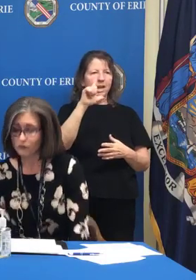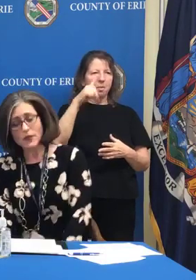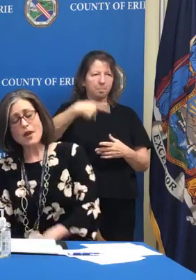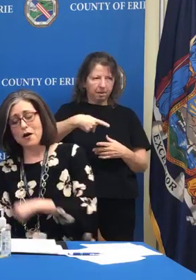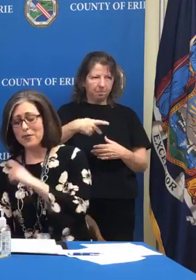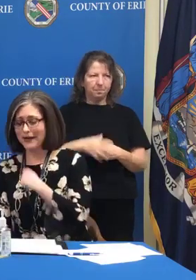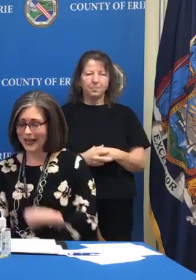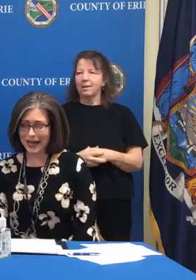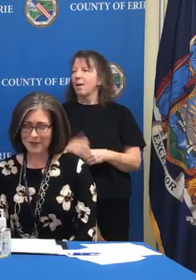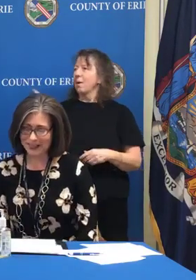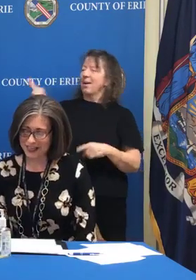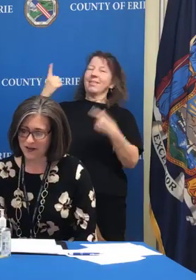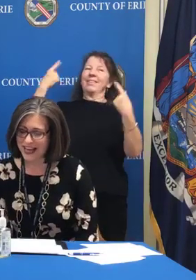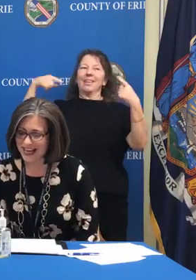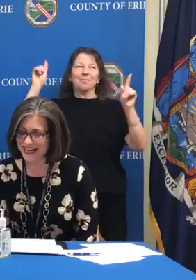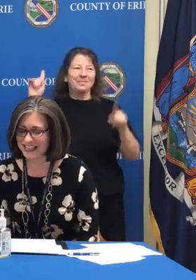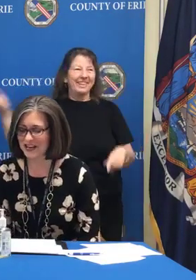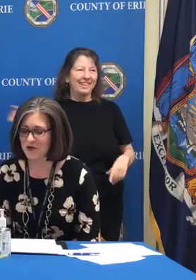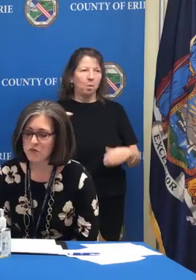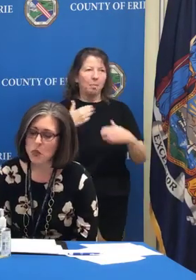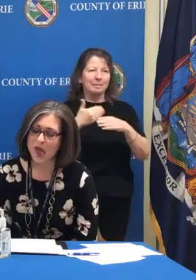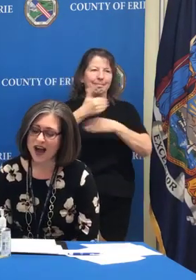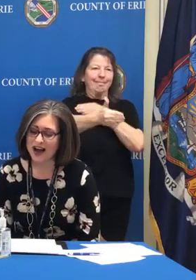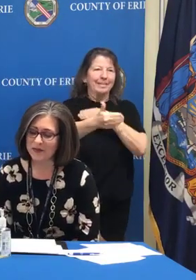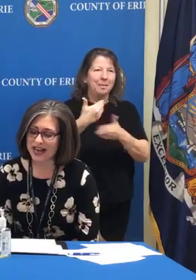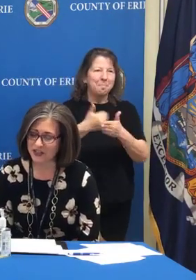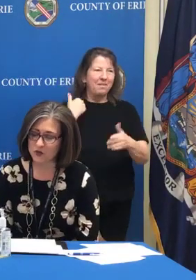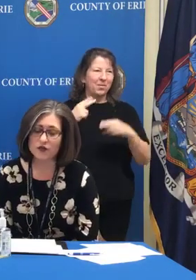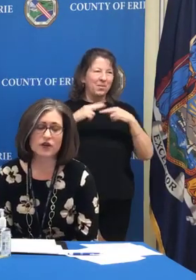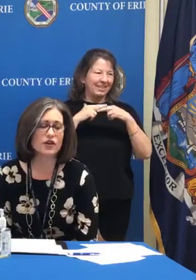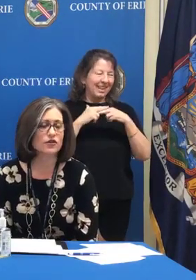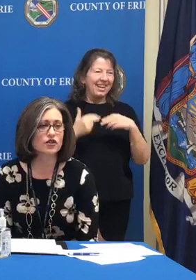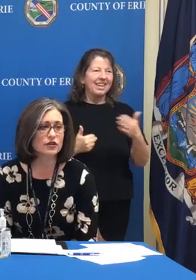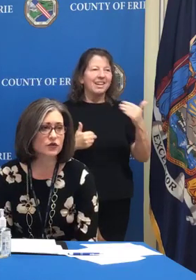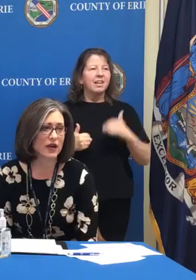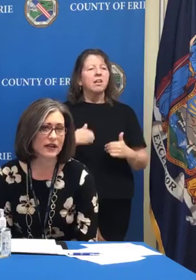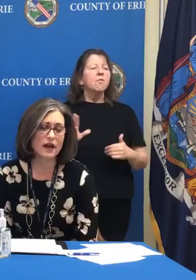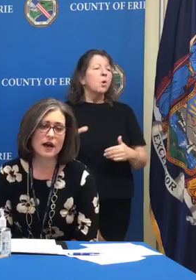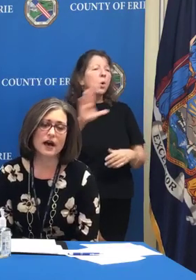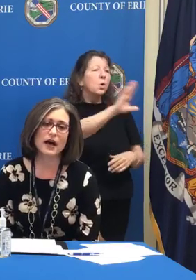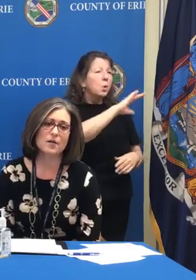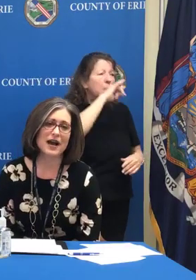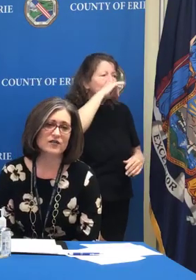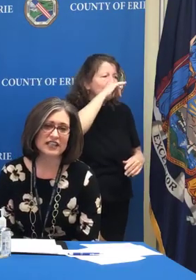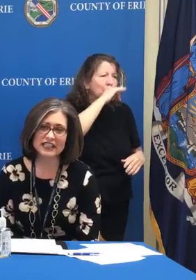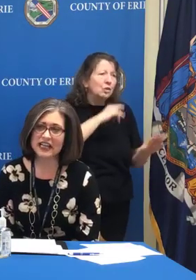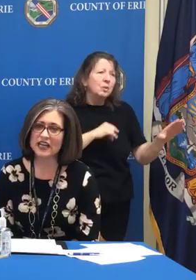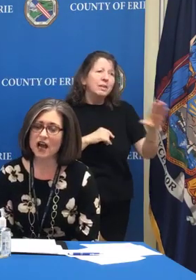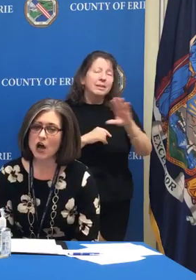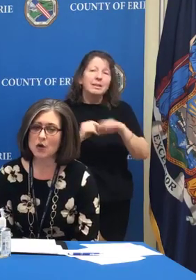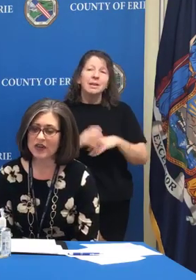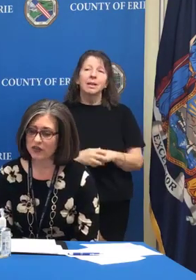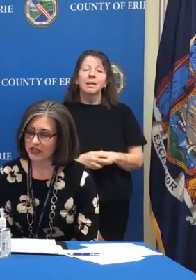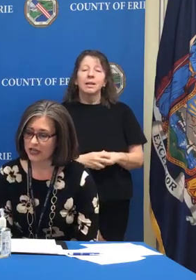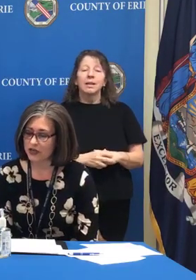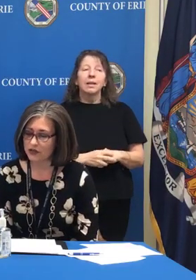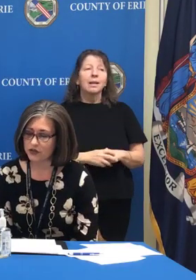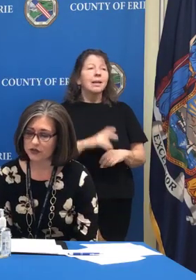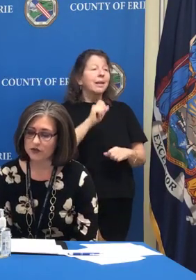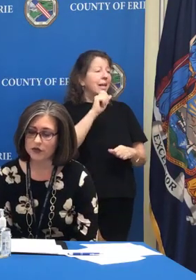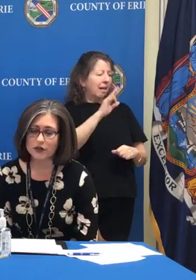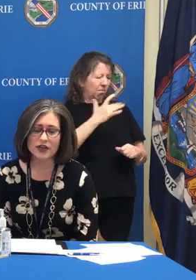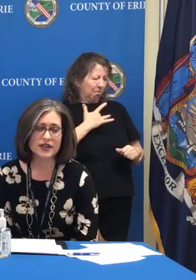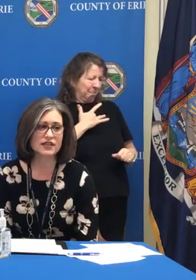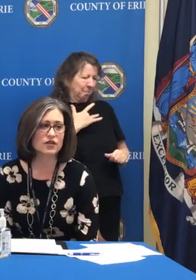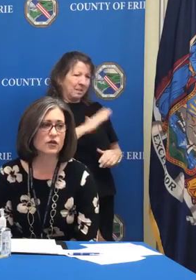There's the CARES. I got ahead of myself. So, so for your children, obviously, if there's any